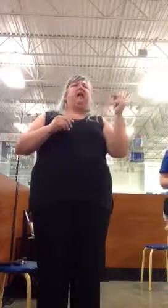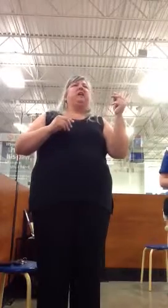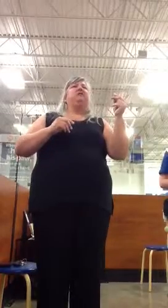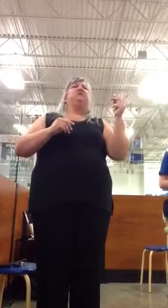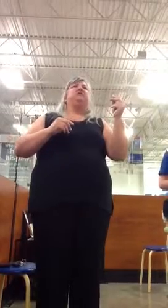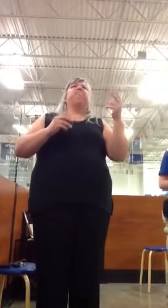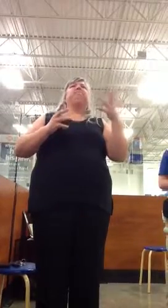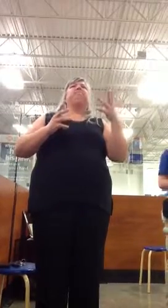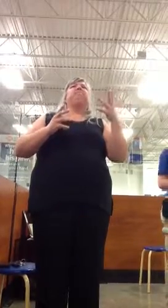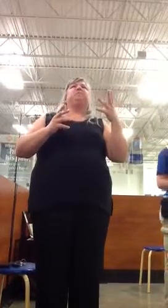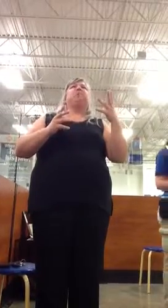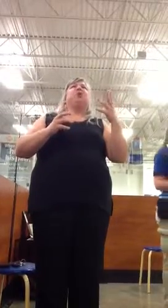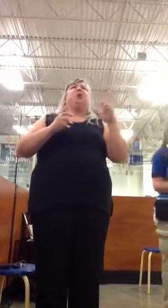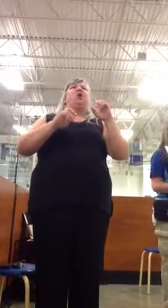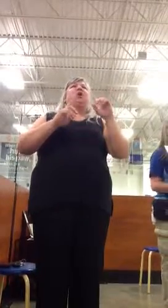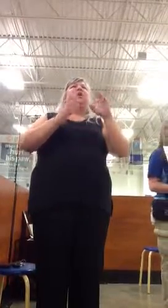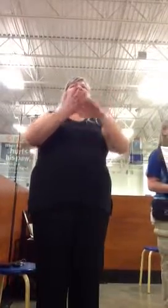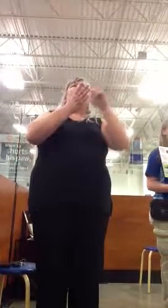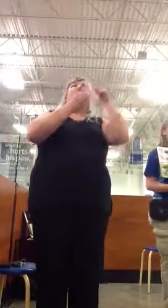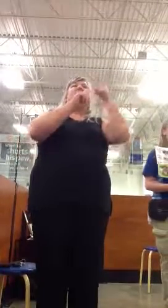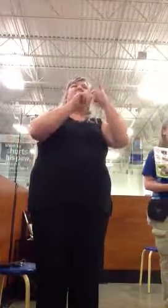barrier. So it's going to take time.